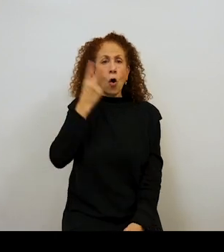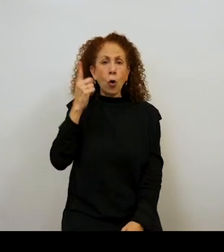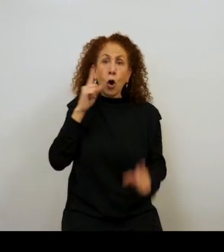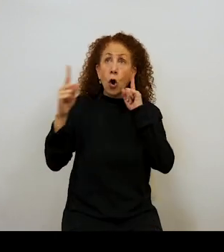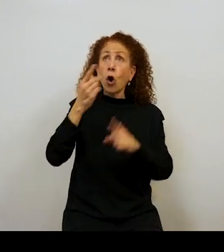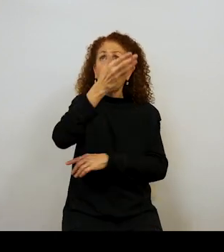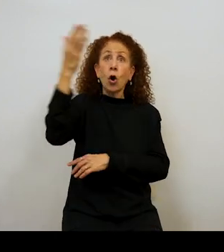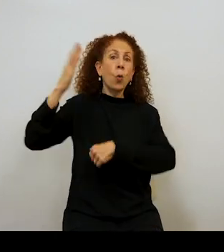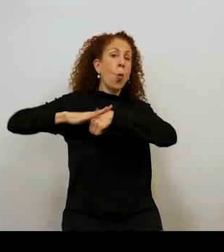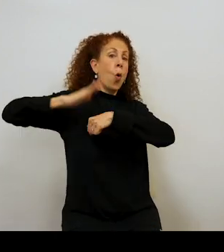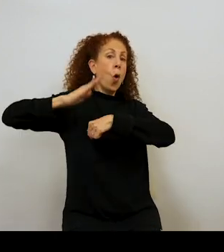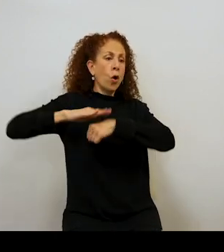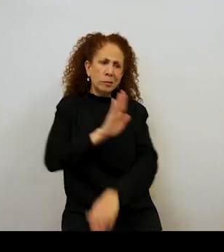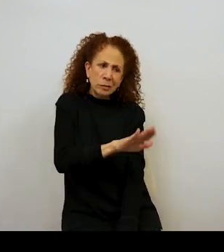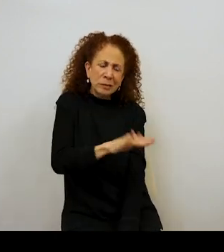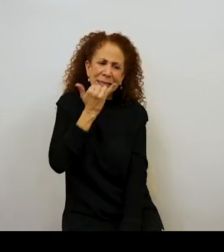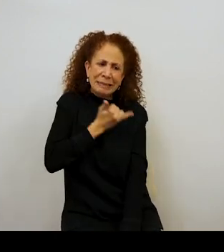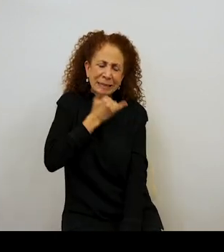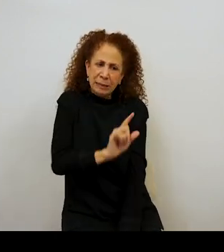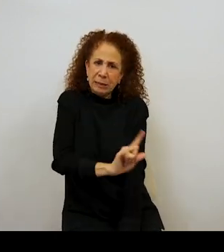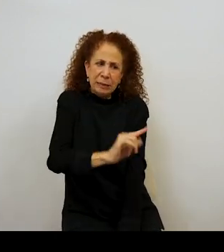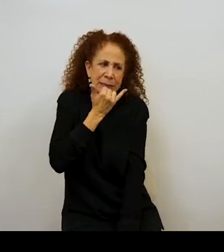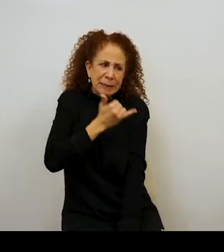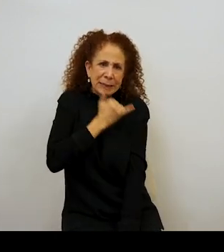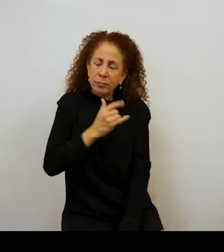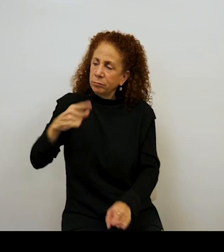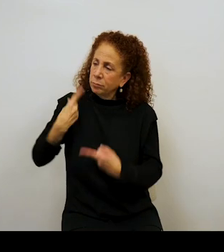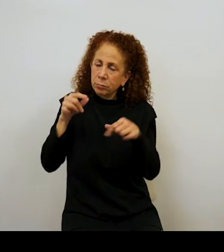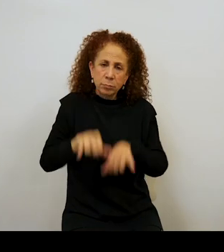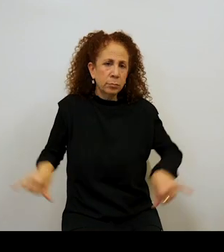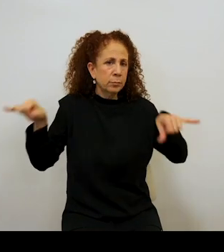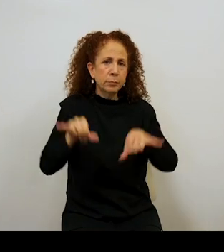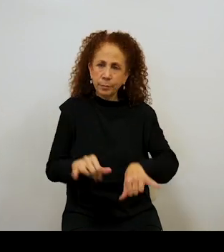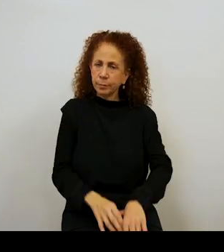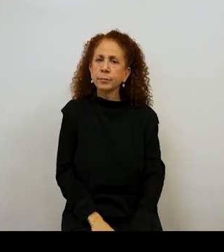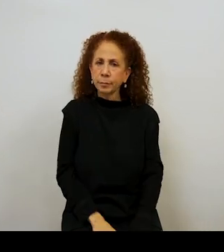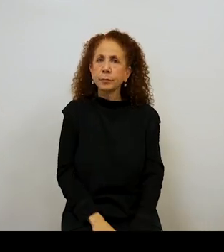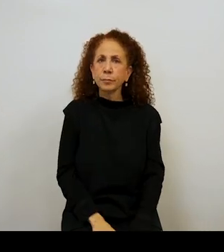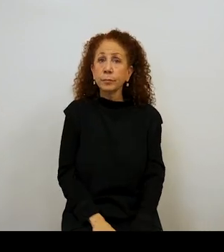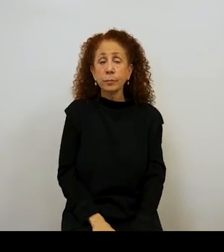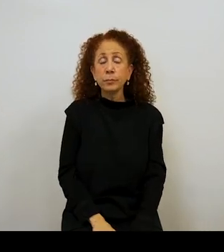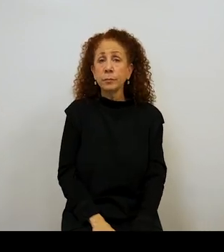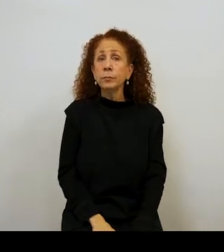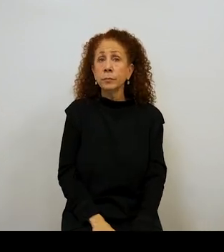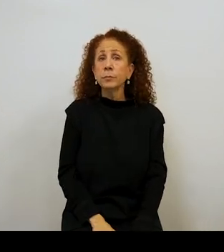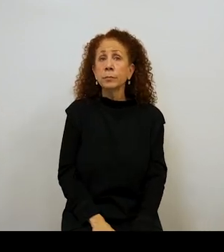heard the voices of warning to say that's not what you should be doing. Mm-hmm. And so I've